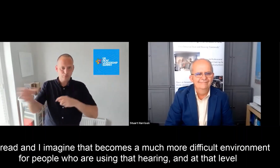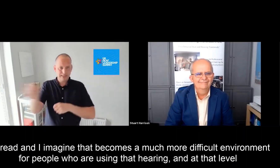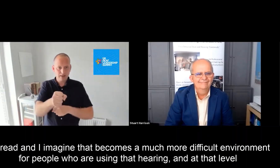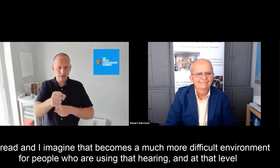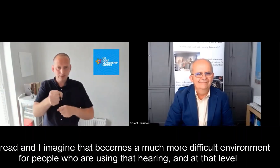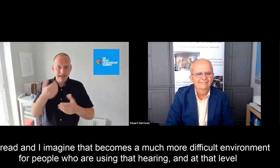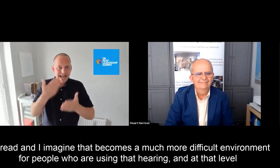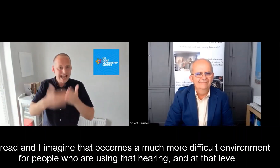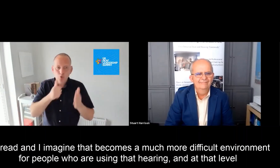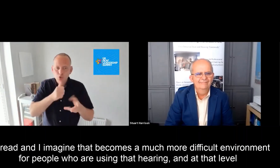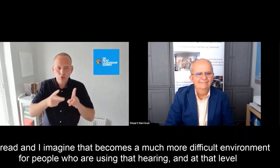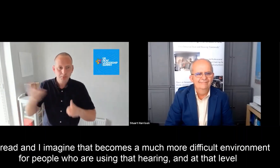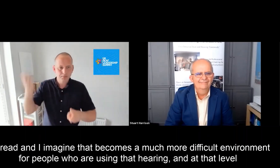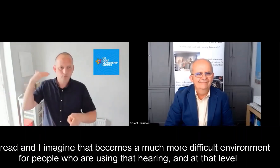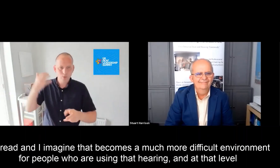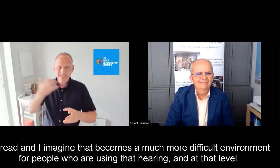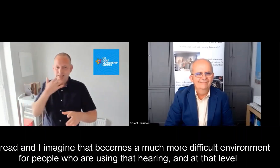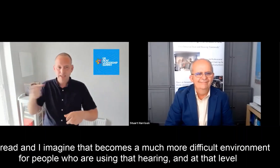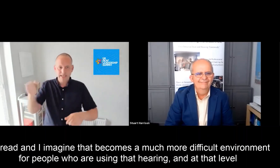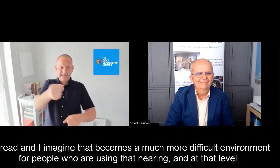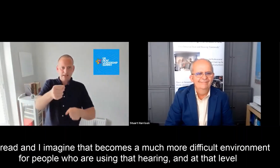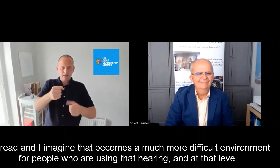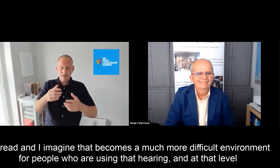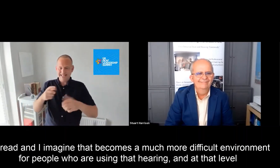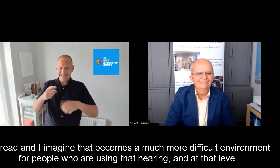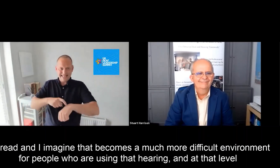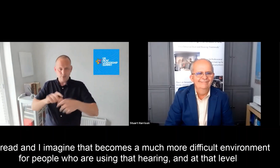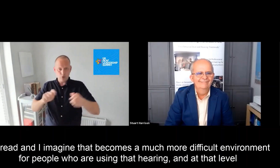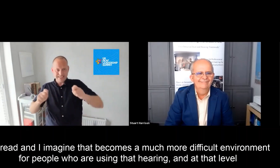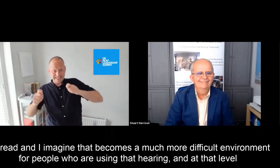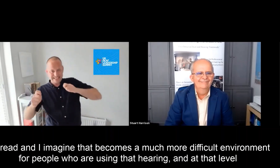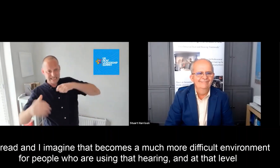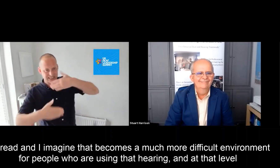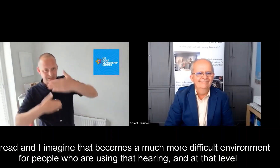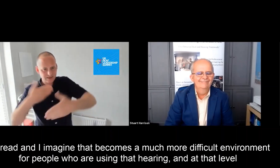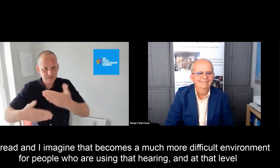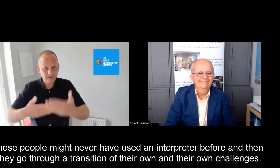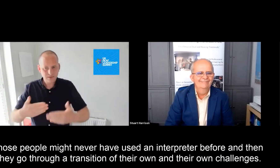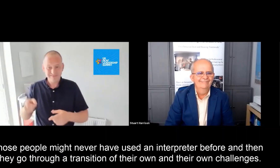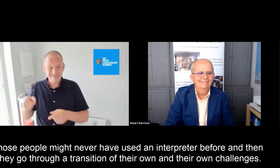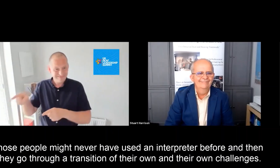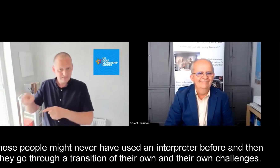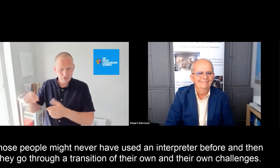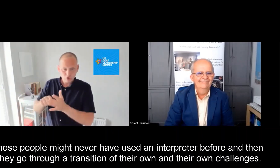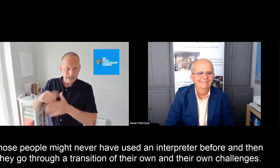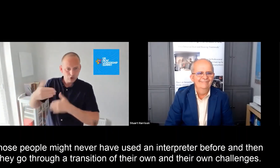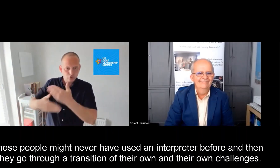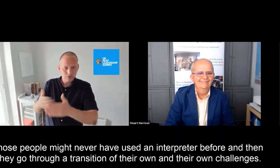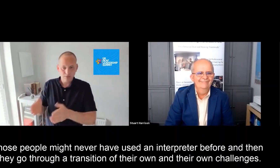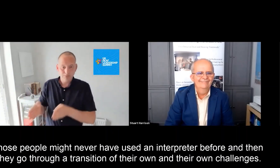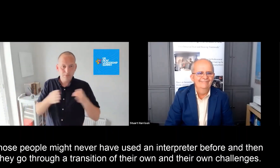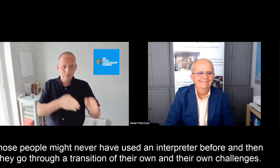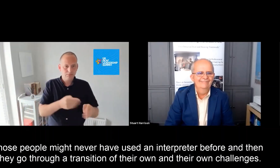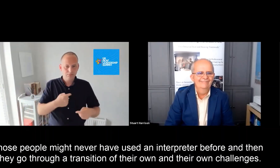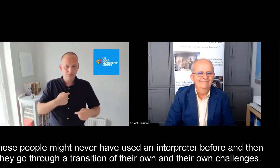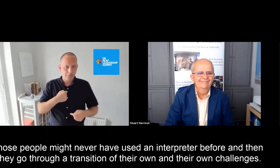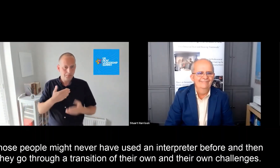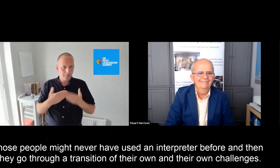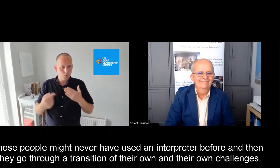more difficult environment for people who are using their hearing. And at that level, those people might never have used an interpreter before, and then are going through a transition of their own and their